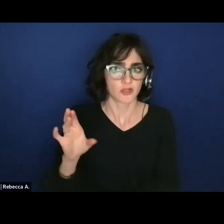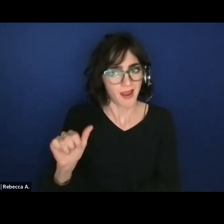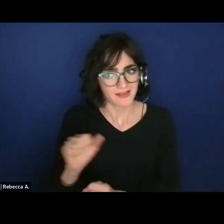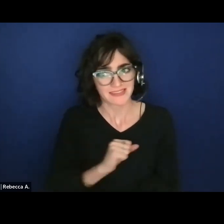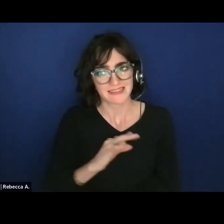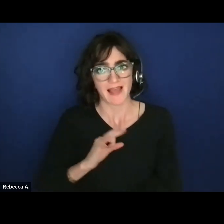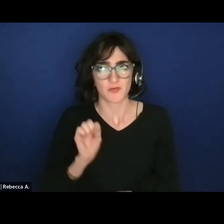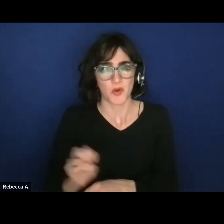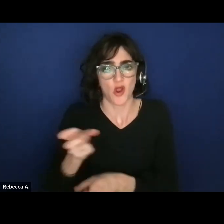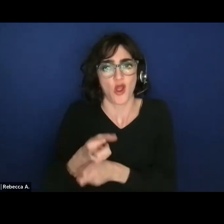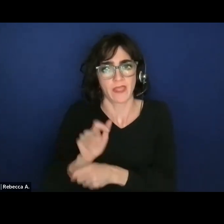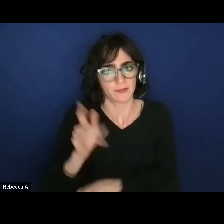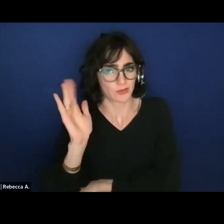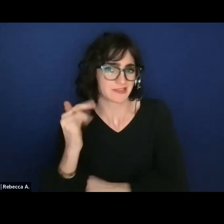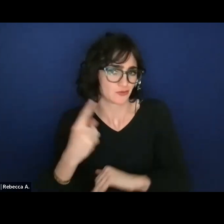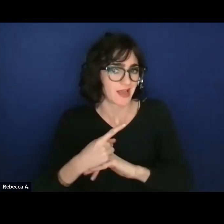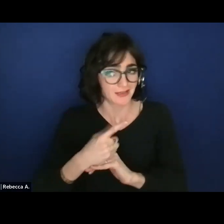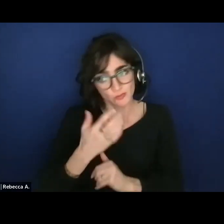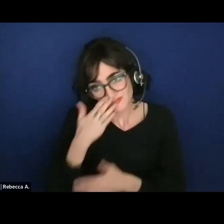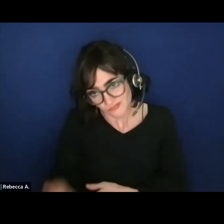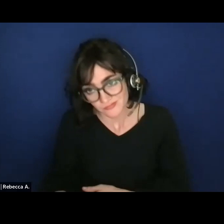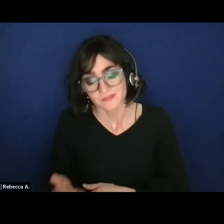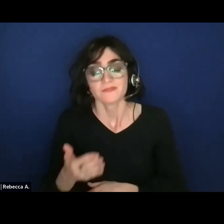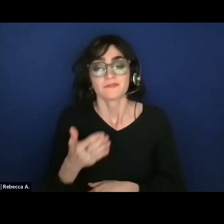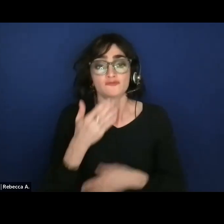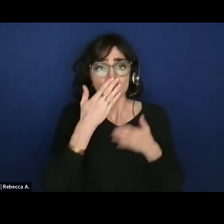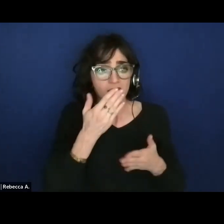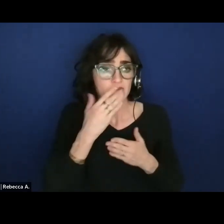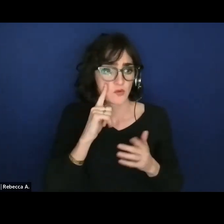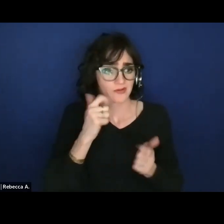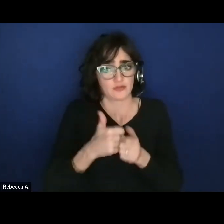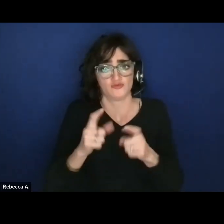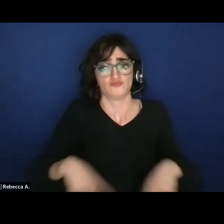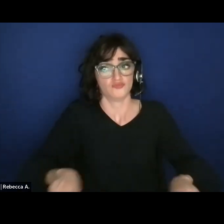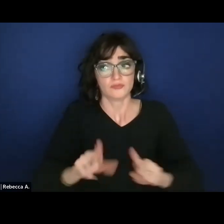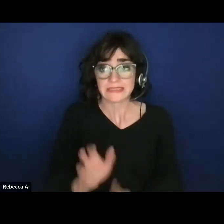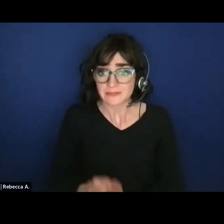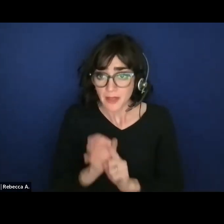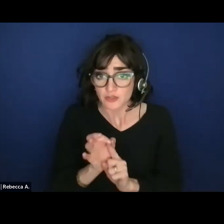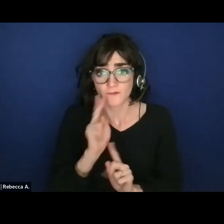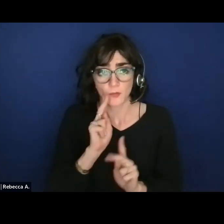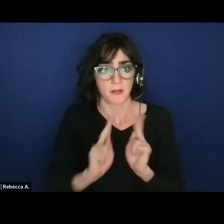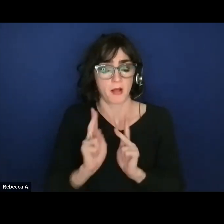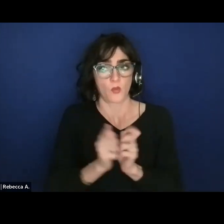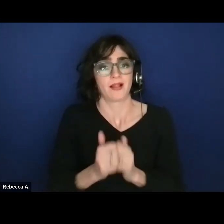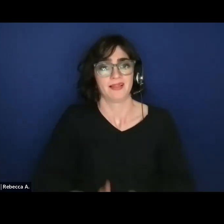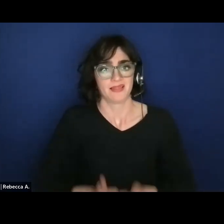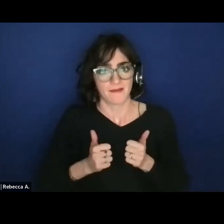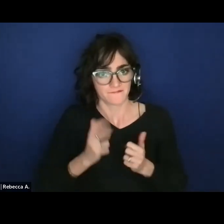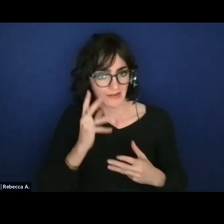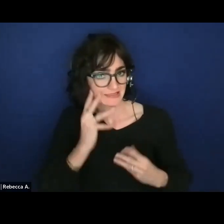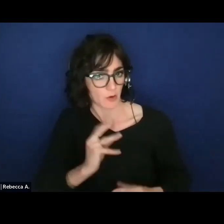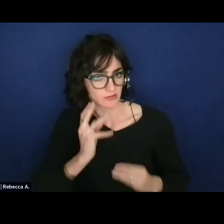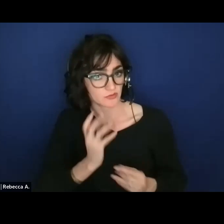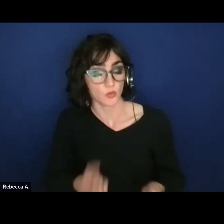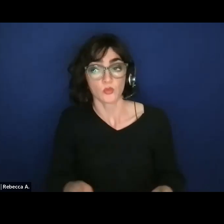that presentation today. I'm grateful to each of you, and I'm especially grateful to our folks with lived experience who come here and